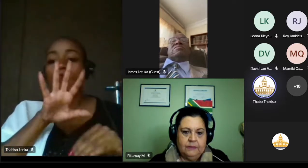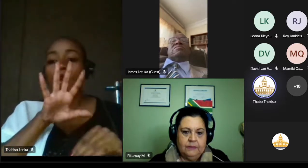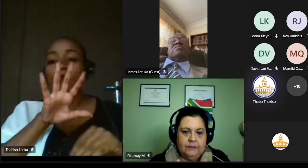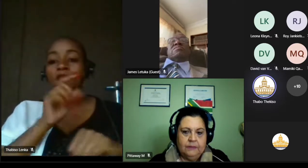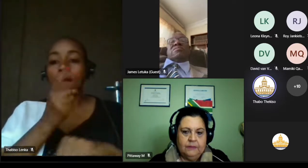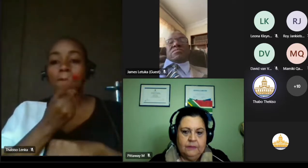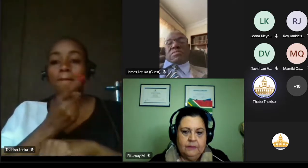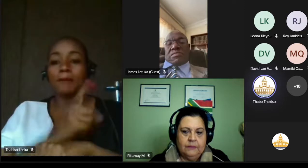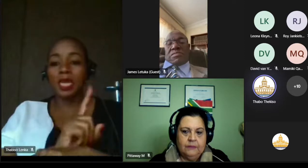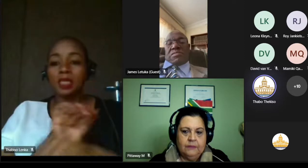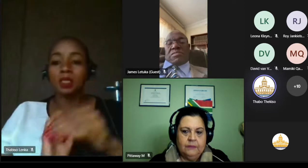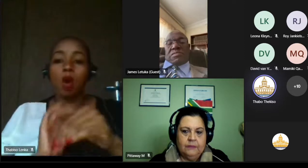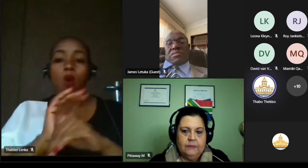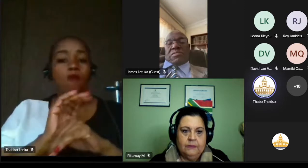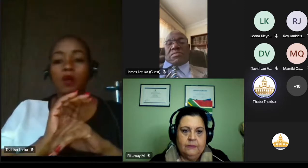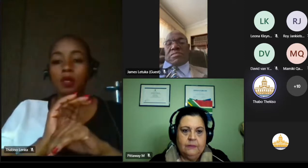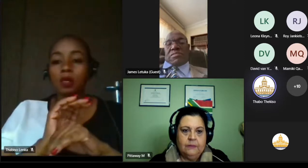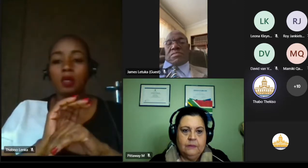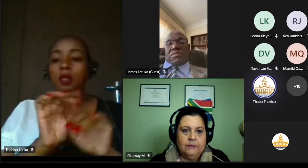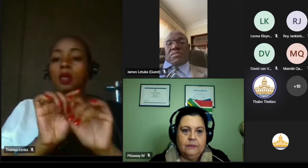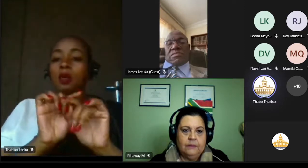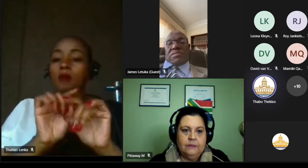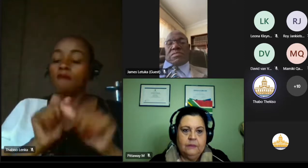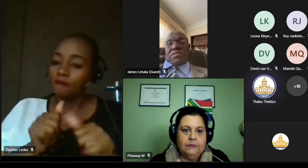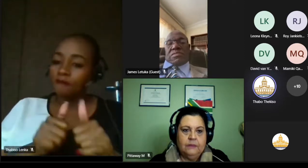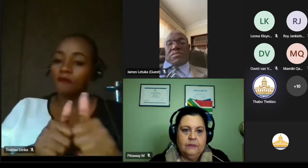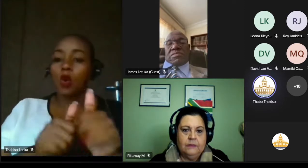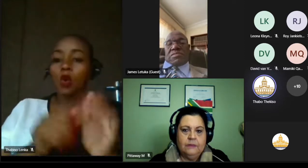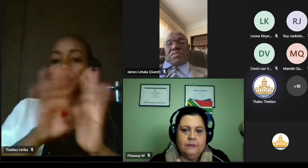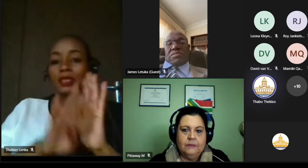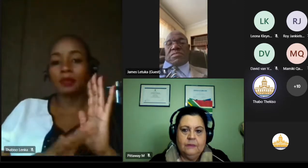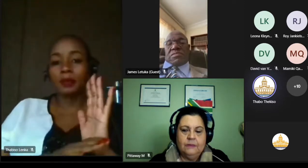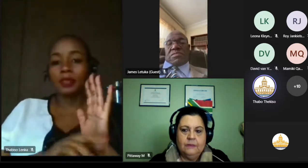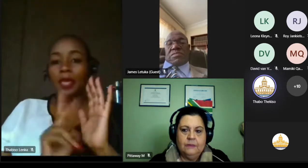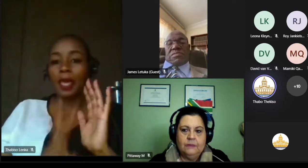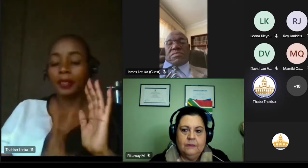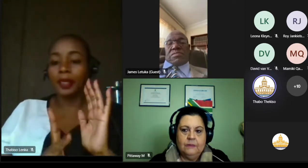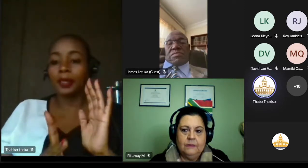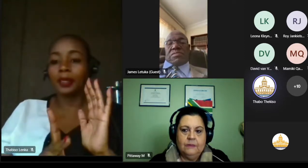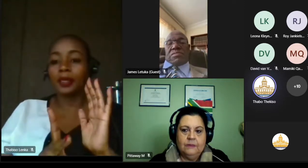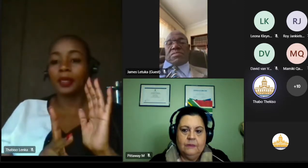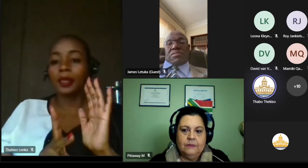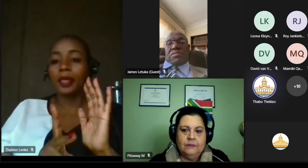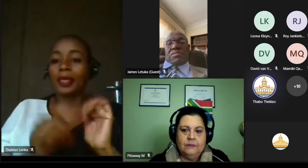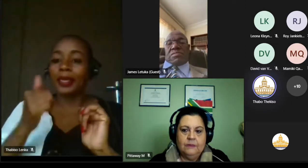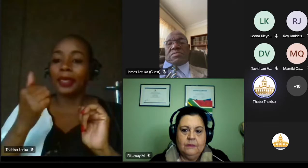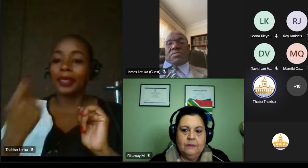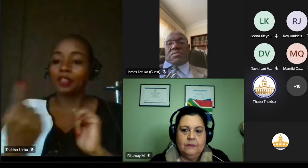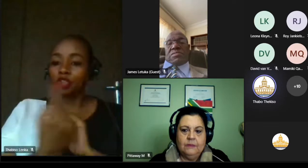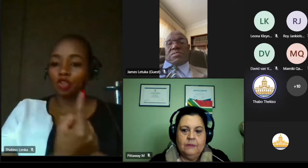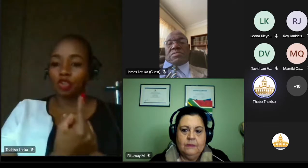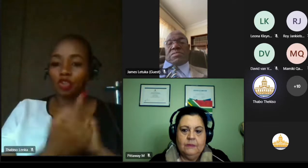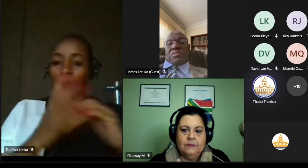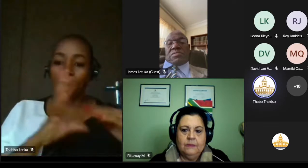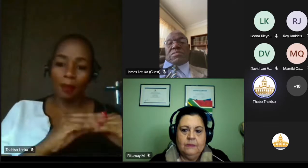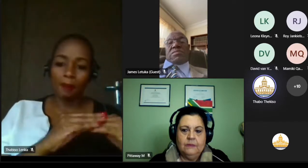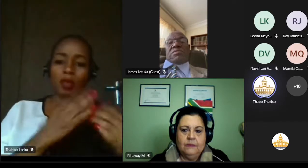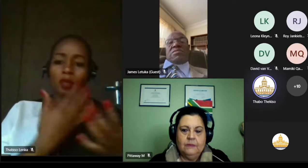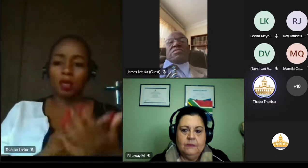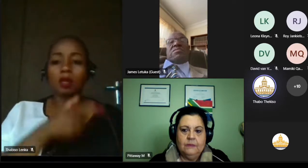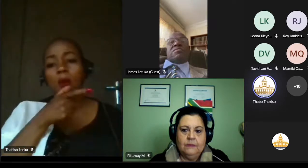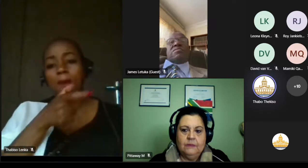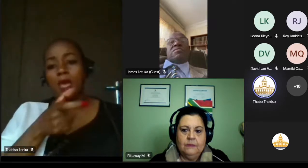5 minutes. Following the statements by members of the Executive Council, members of each of the parties may